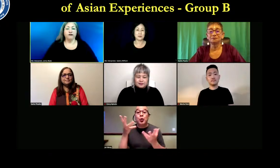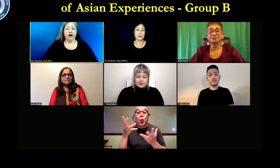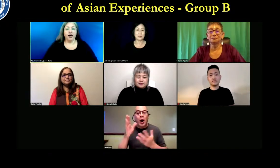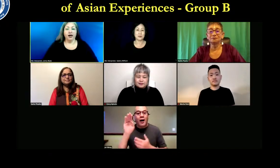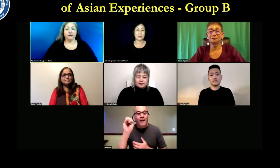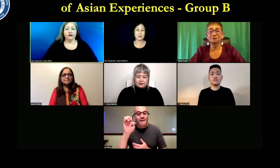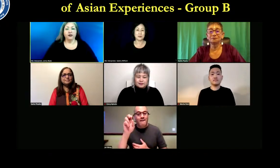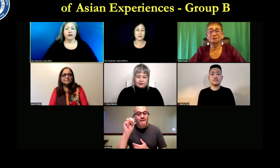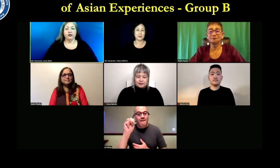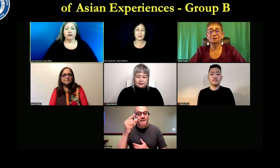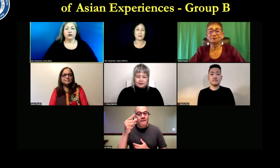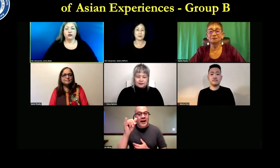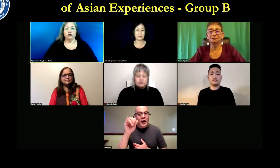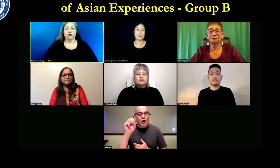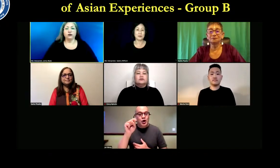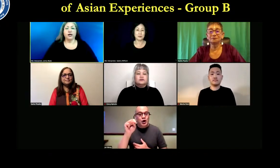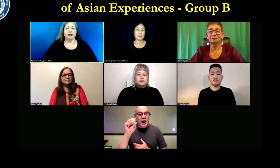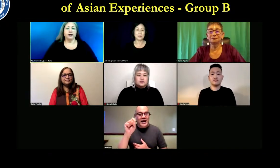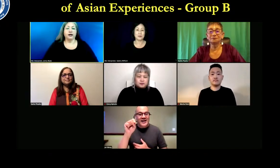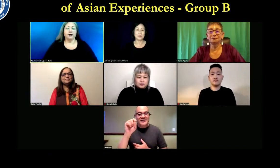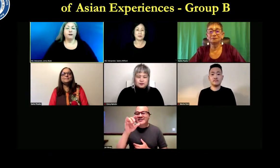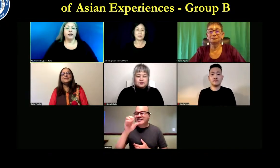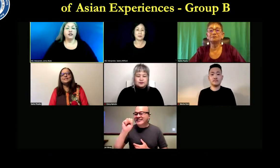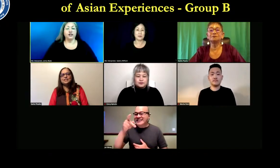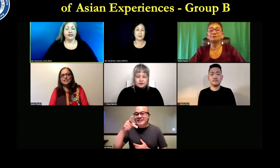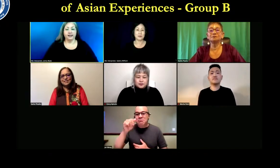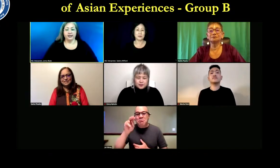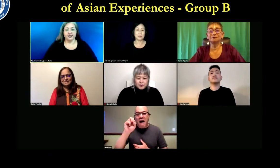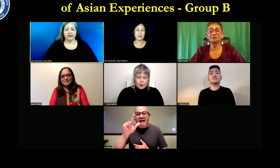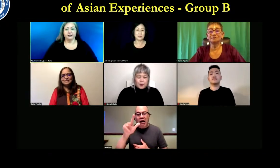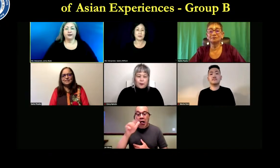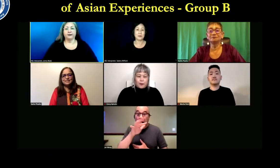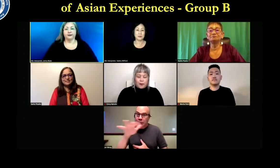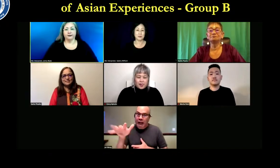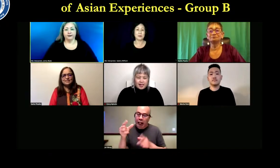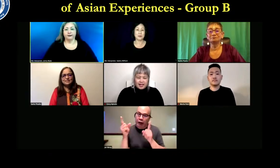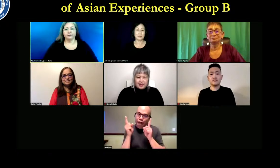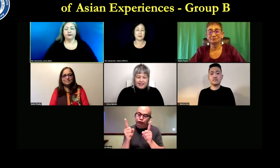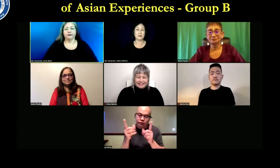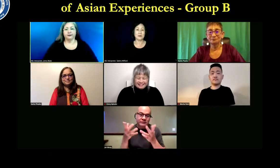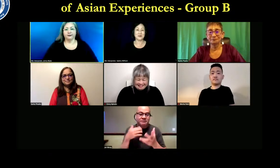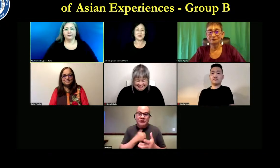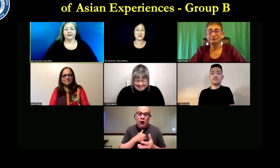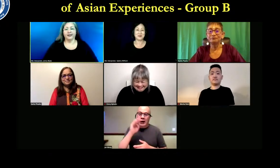age of 5 due to getting a meningitis.